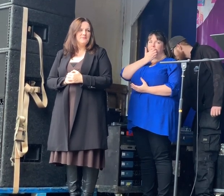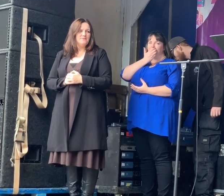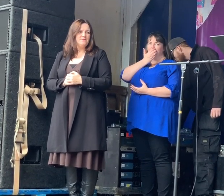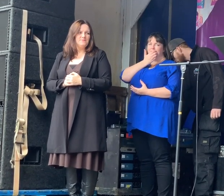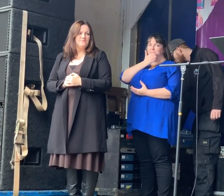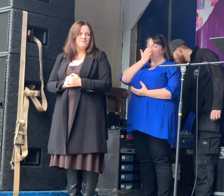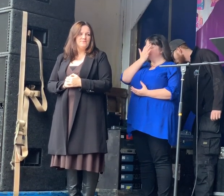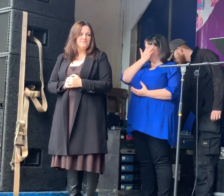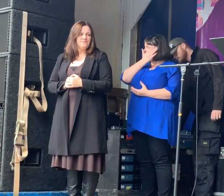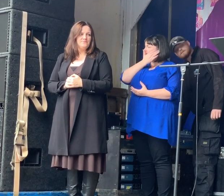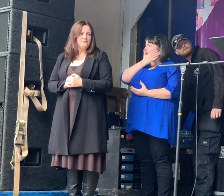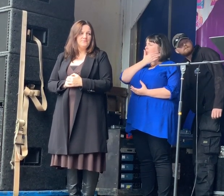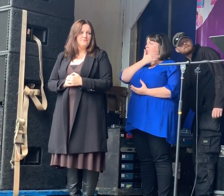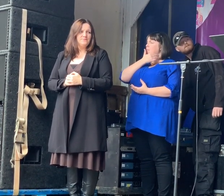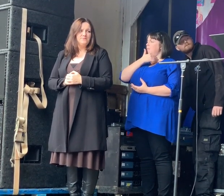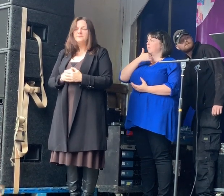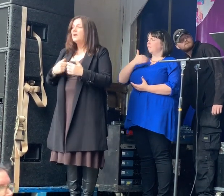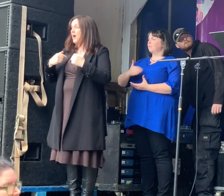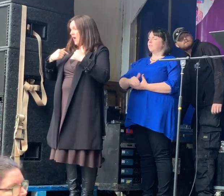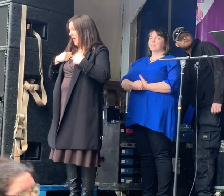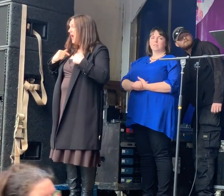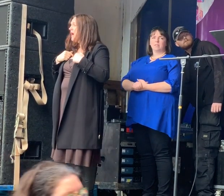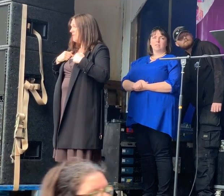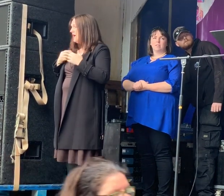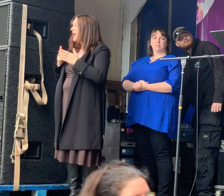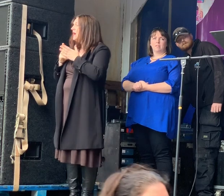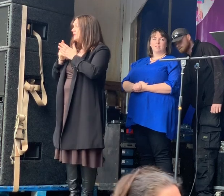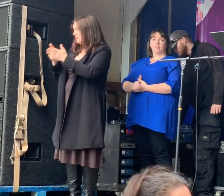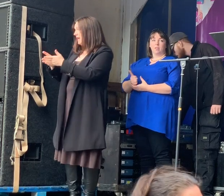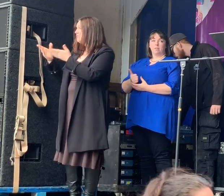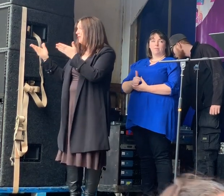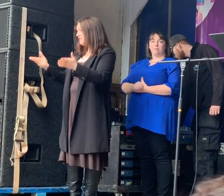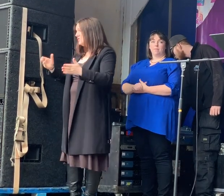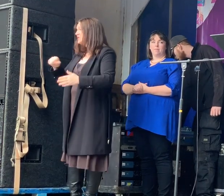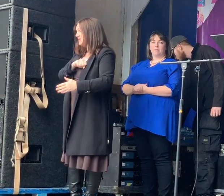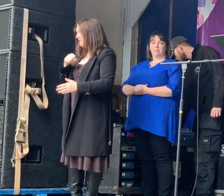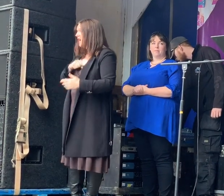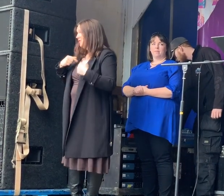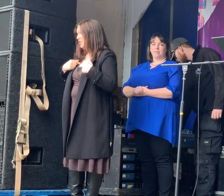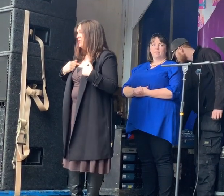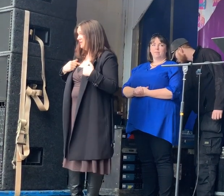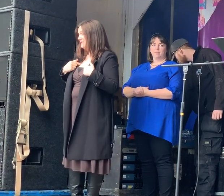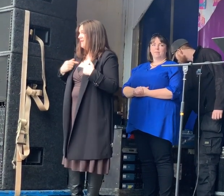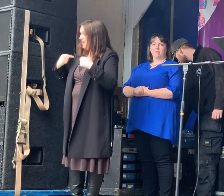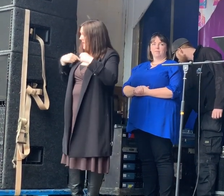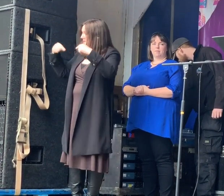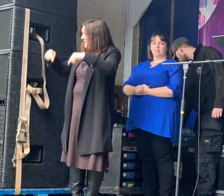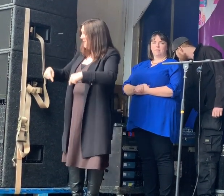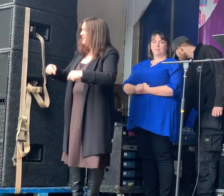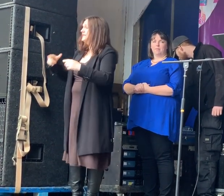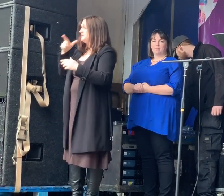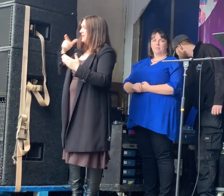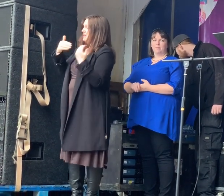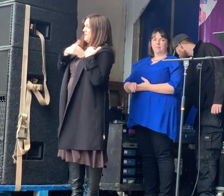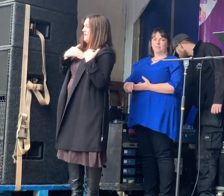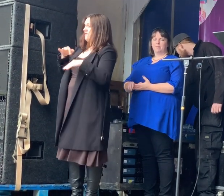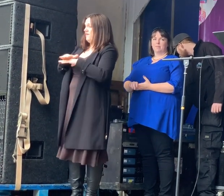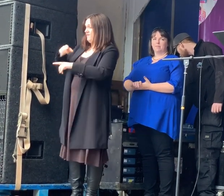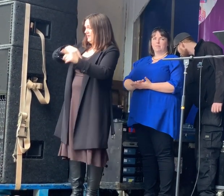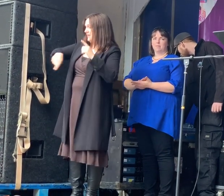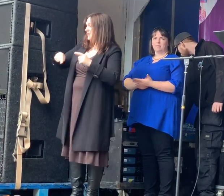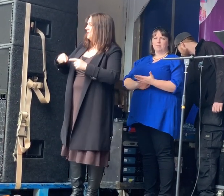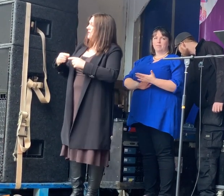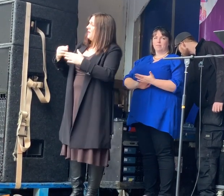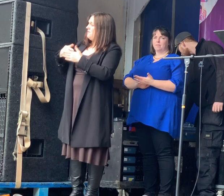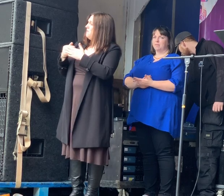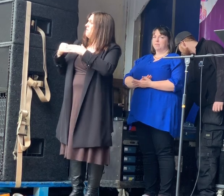I am a direct provision survivor. I'm here today speaking on behalf of Mercy, that is the movement